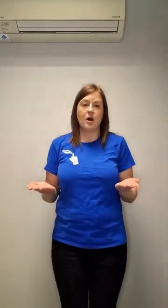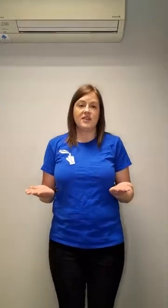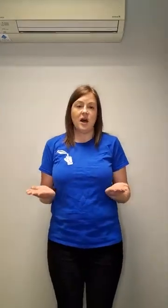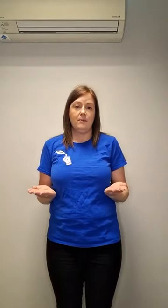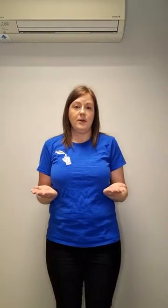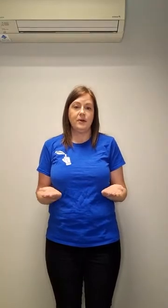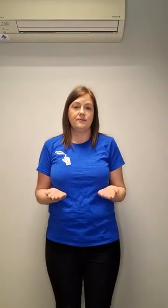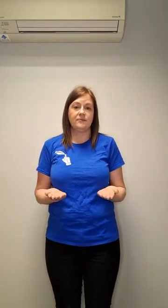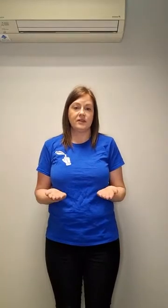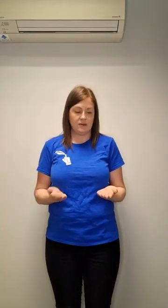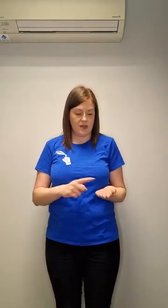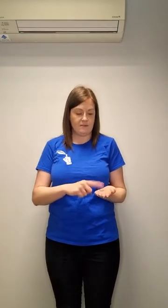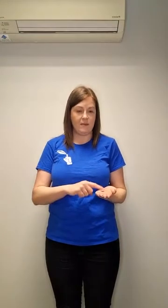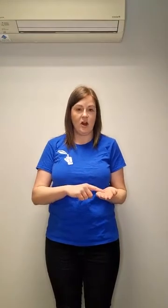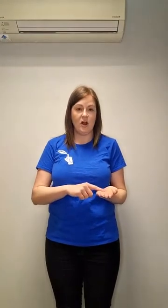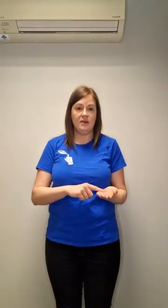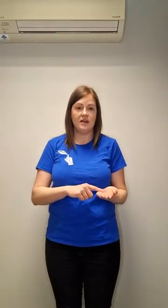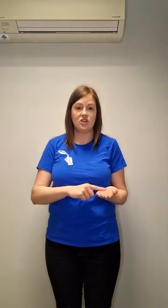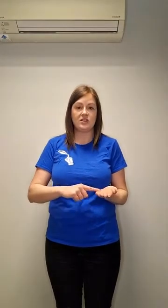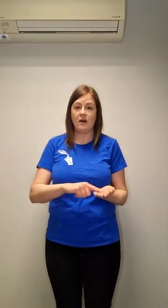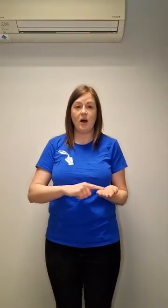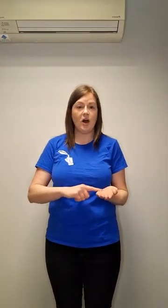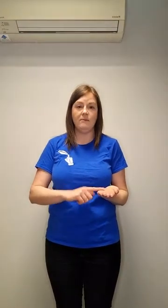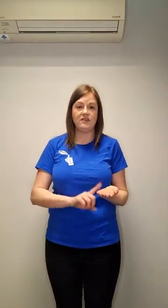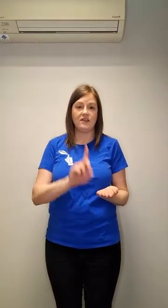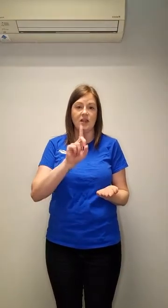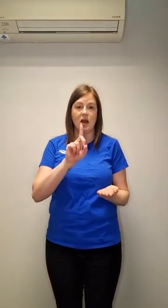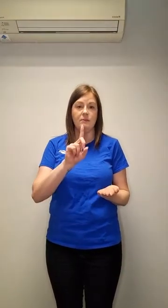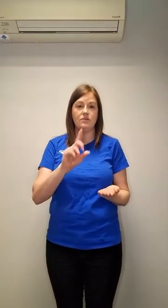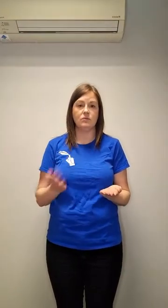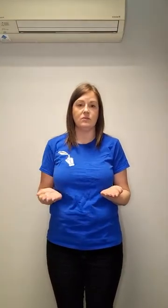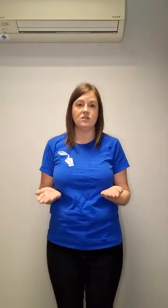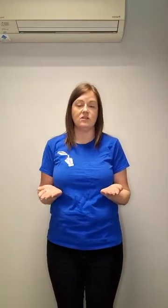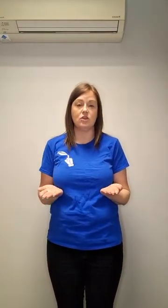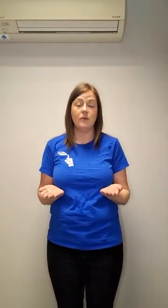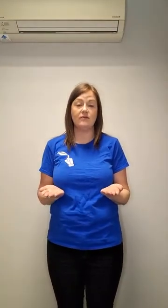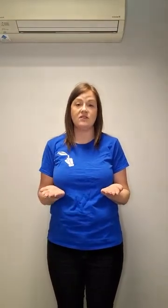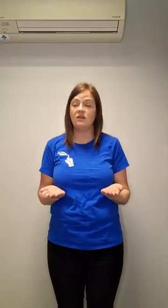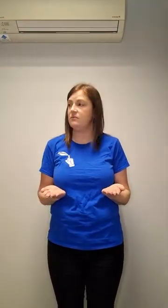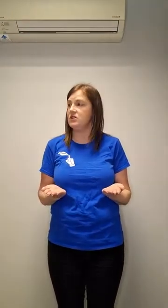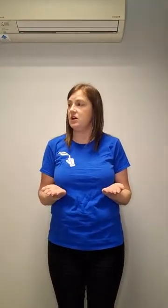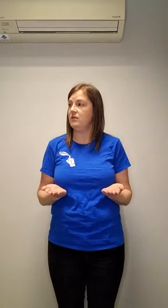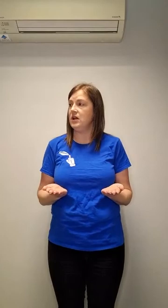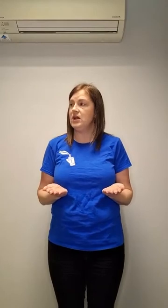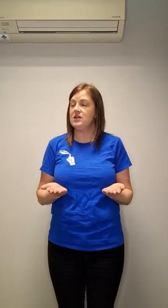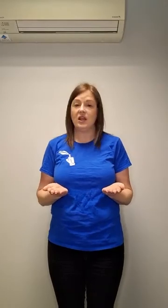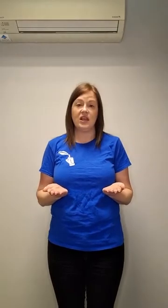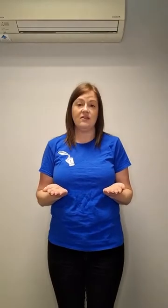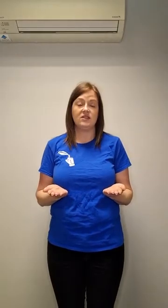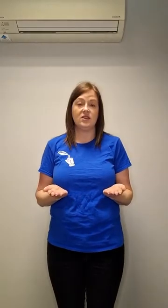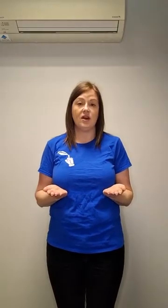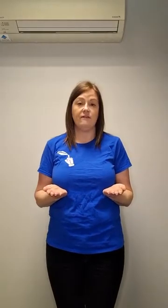Palms up, so again my palm, just my palm, is facing up towards the top of the signing window, like in the sign